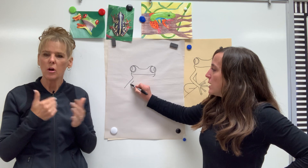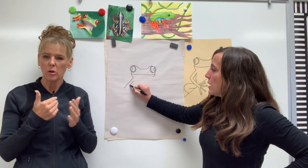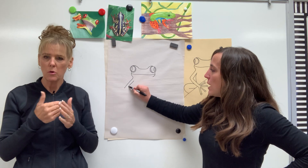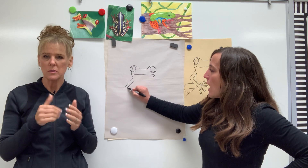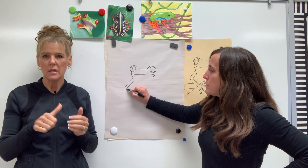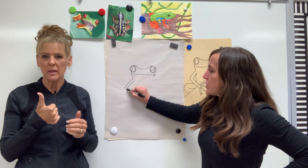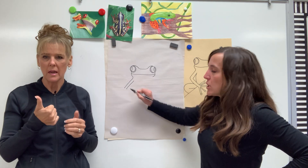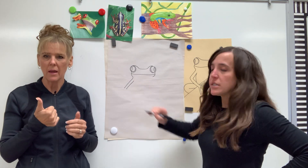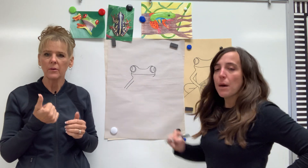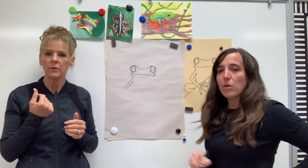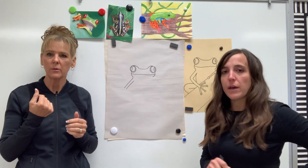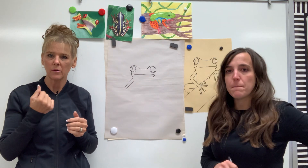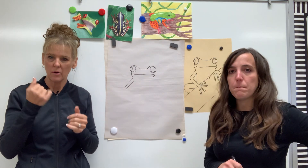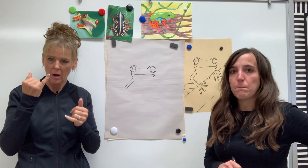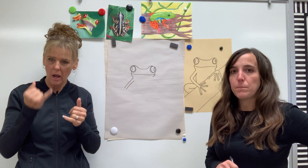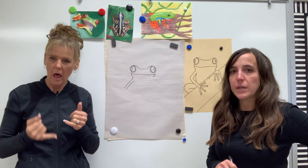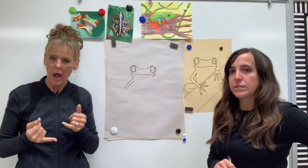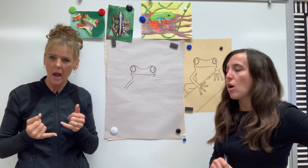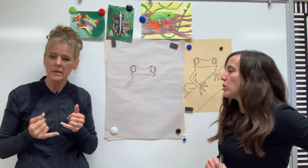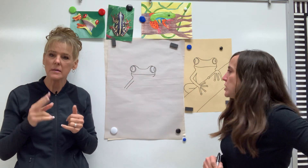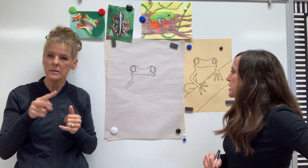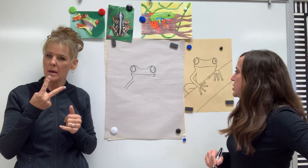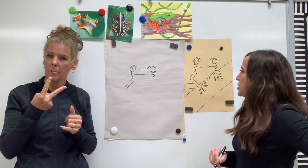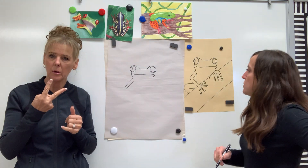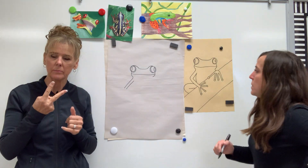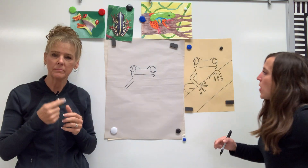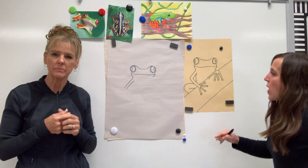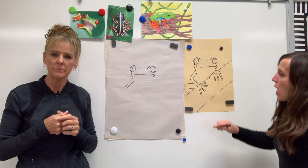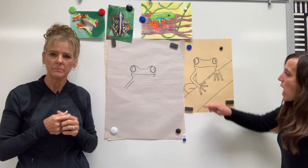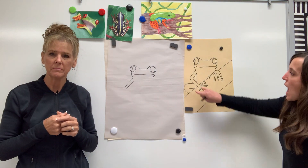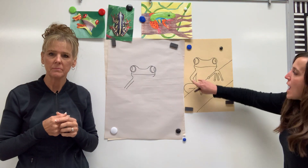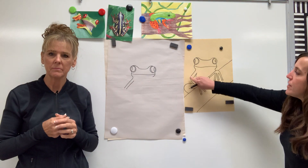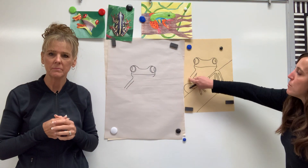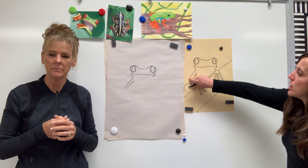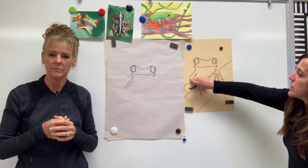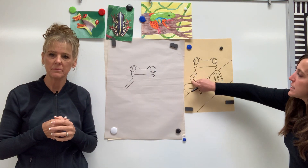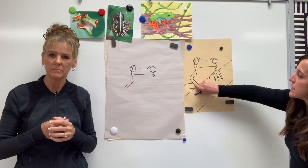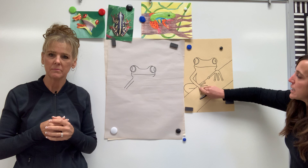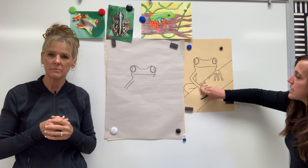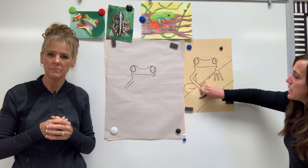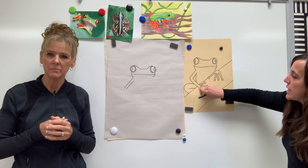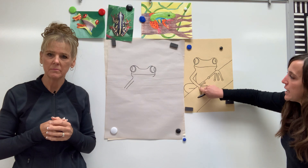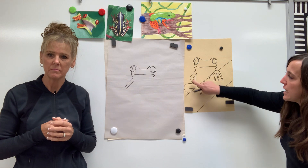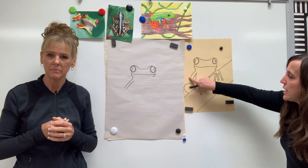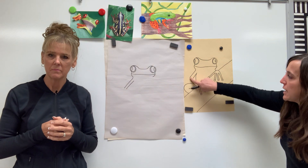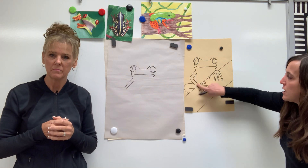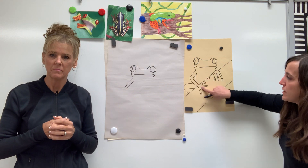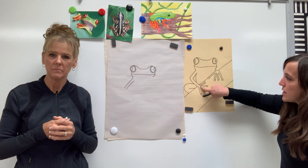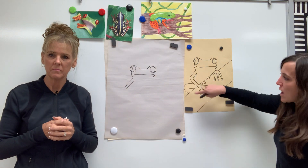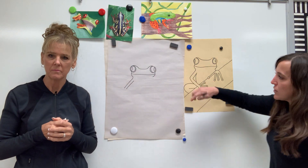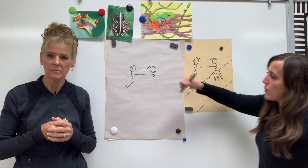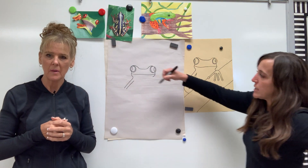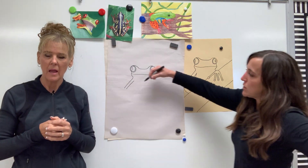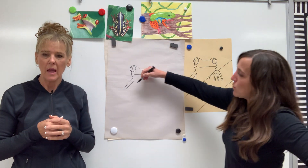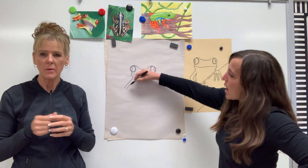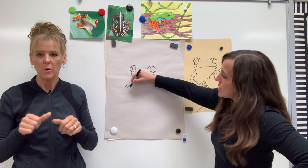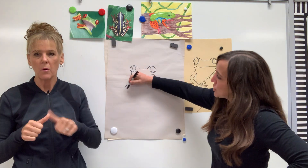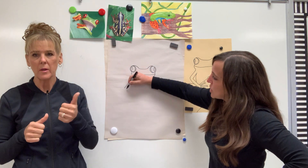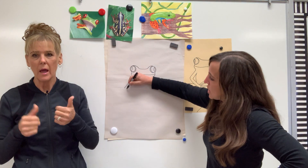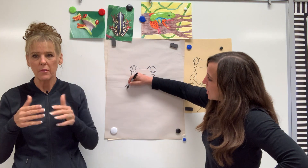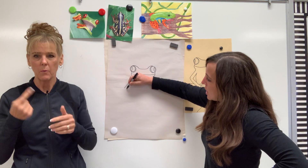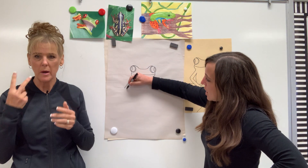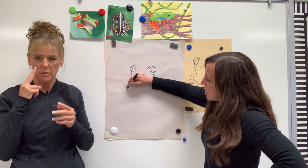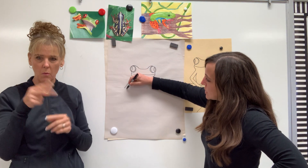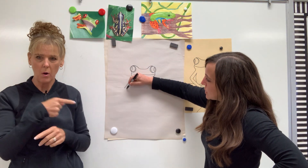made. I'm just gonna double it. That's all you need to do. And then we're gonna slant it in the other way. So